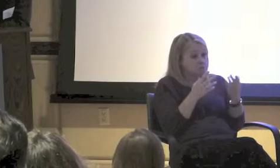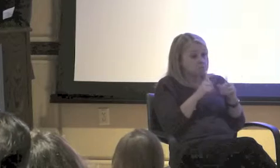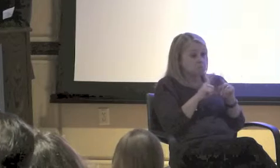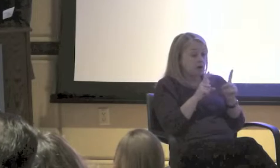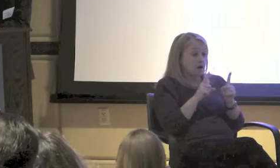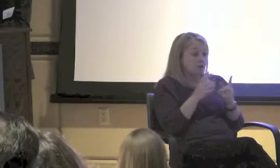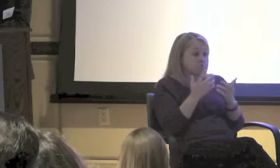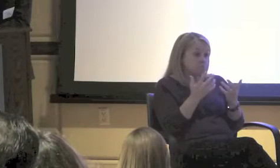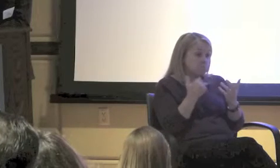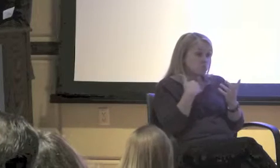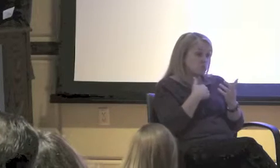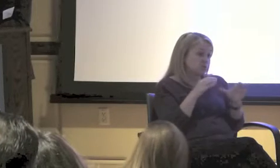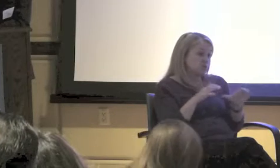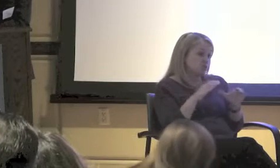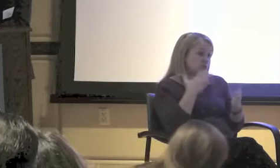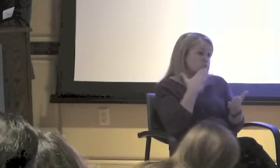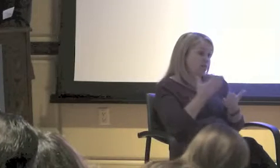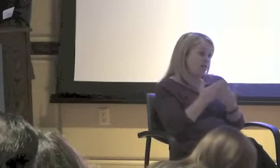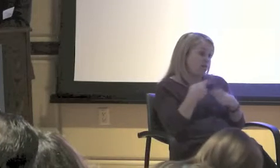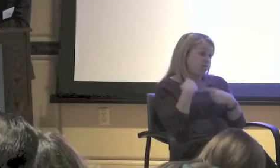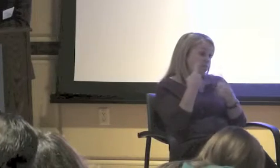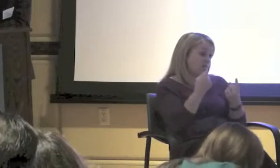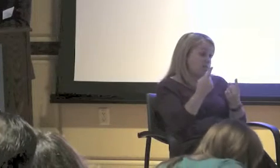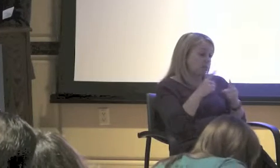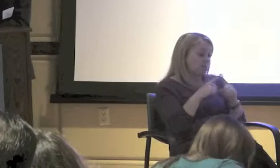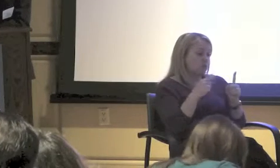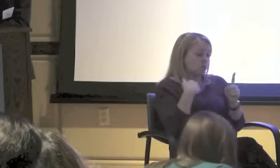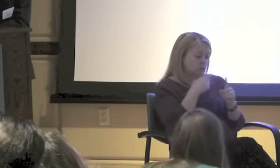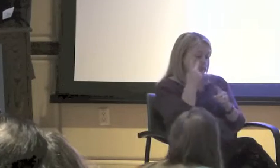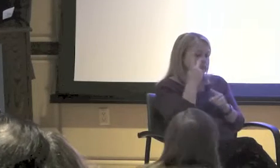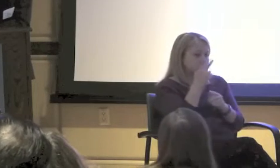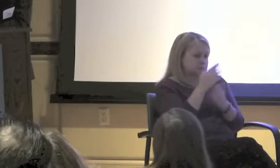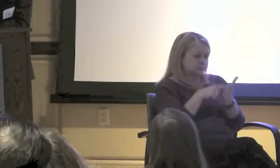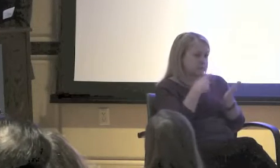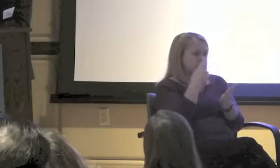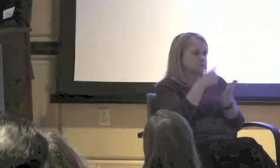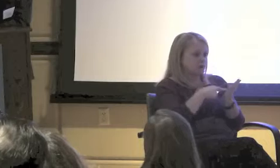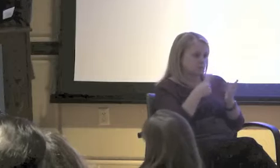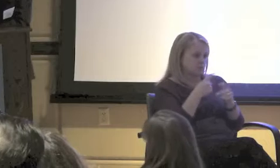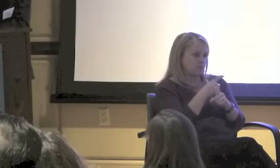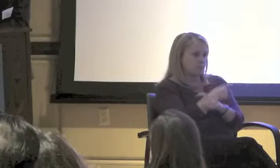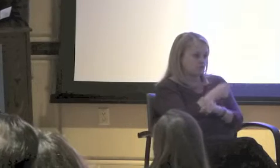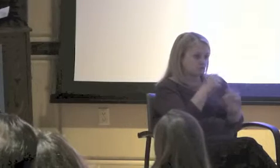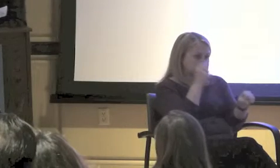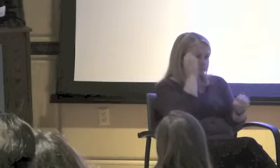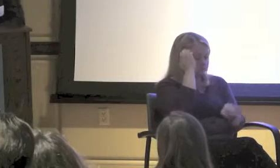Fortunately, we tend to do pretty well, but we do see those complications.